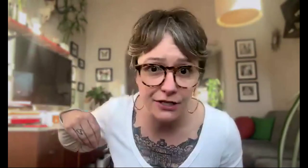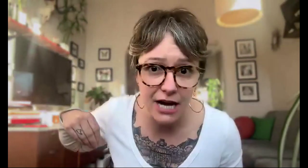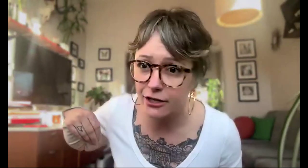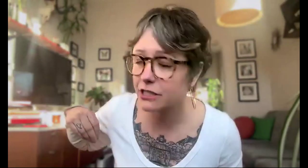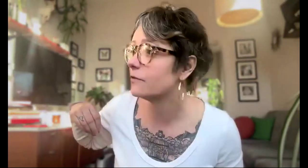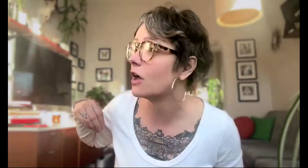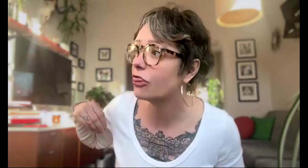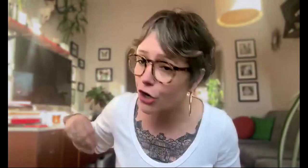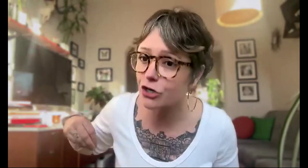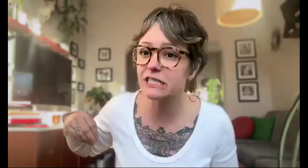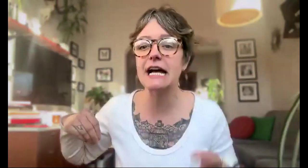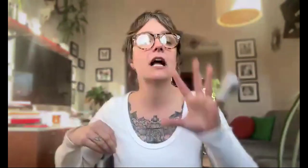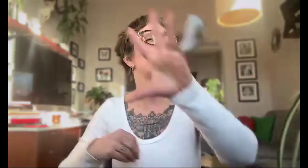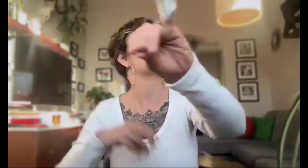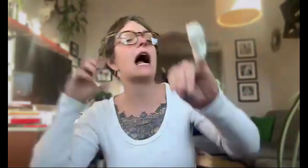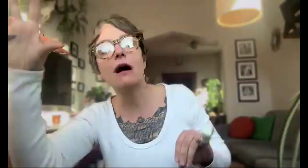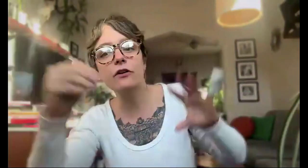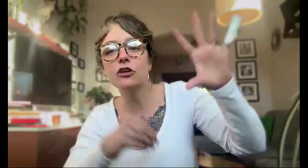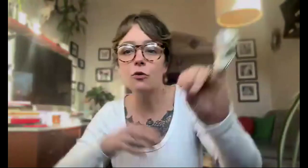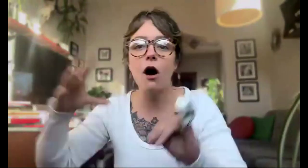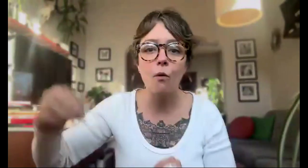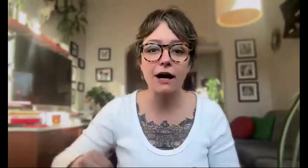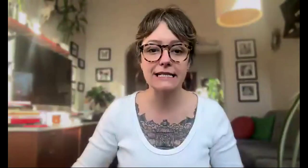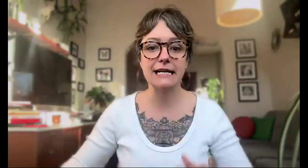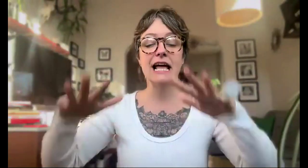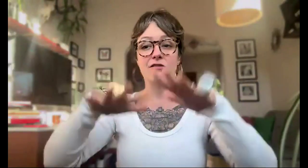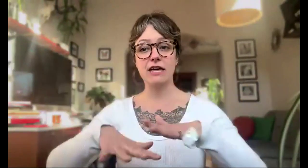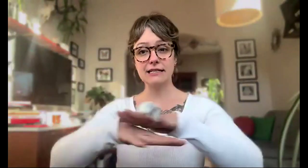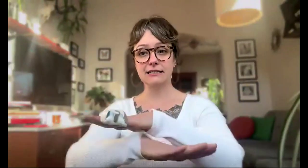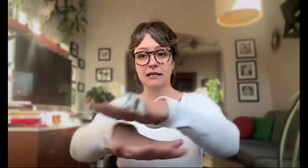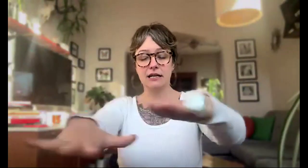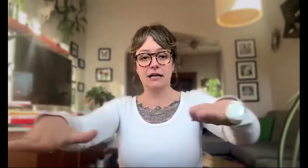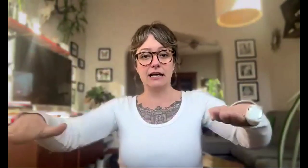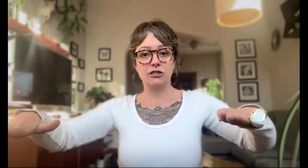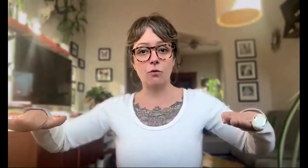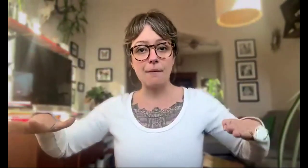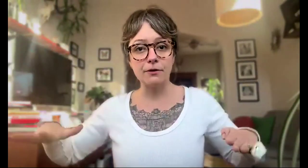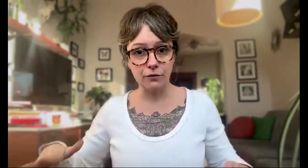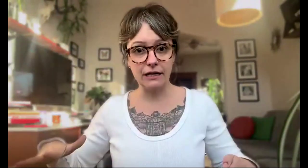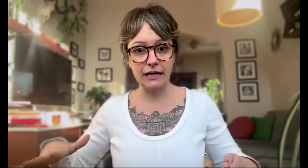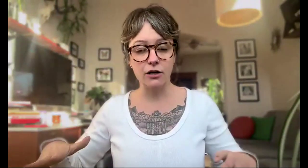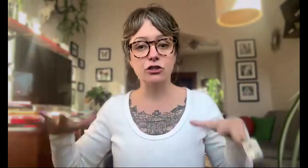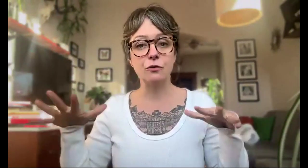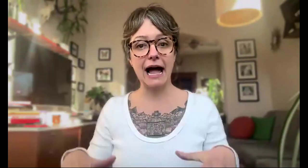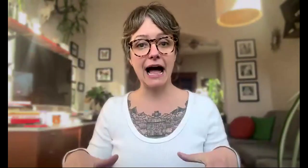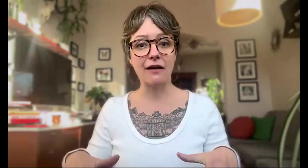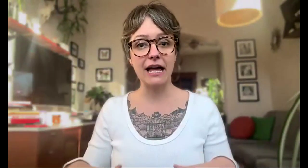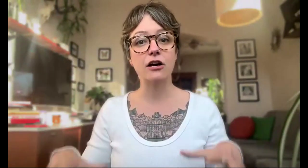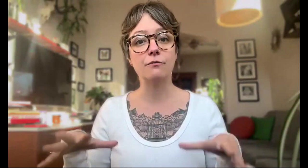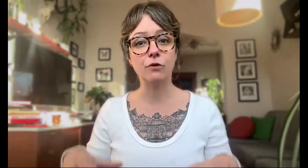much energy for a Thursday, like however you all walked in, this is your opportunity to have a